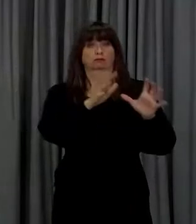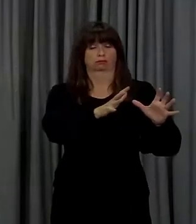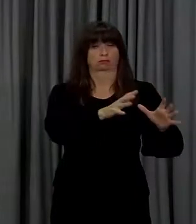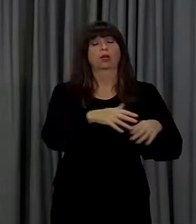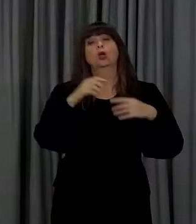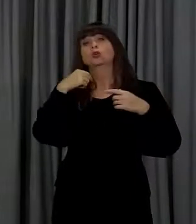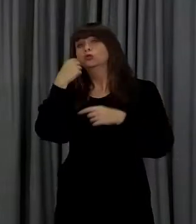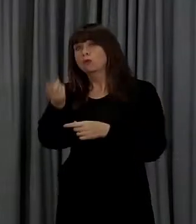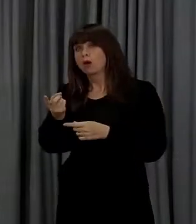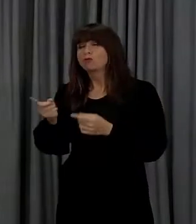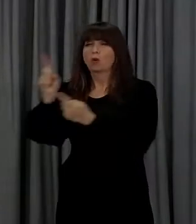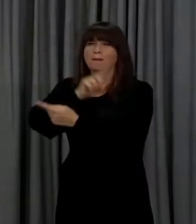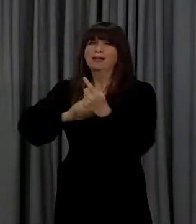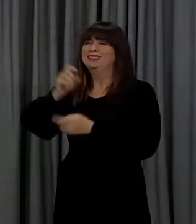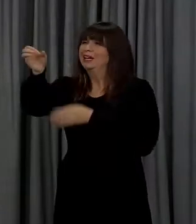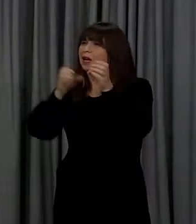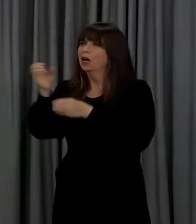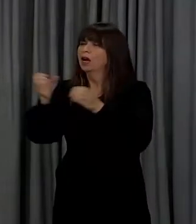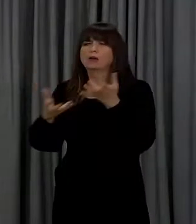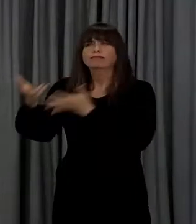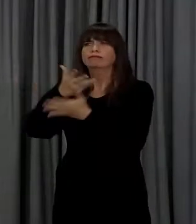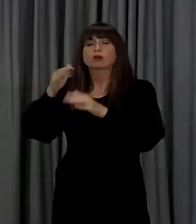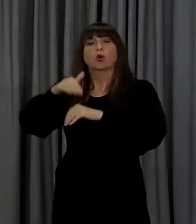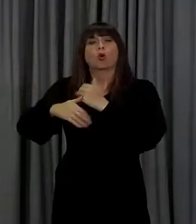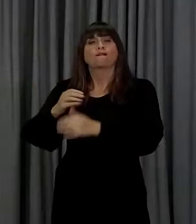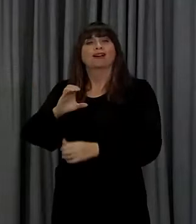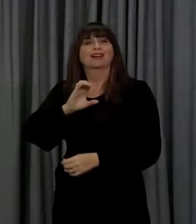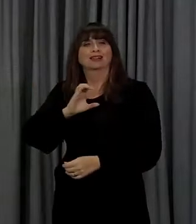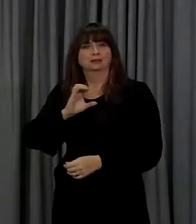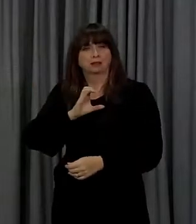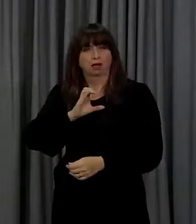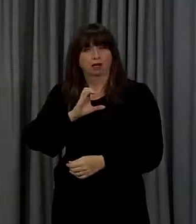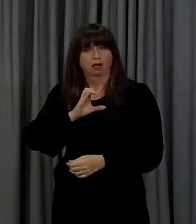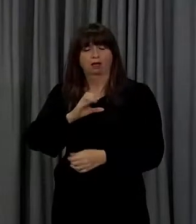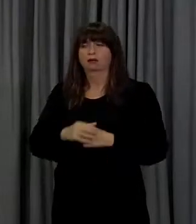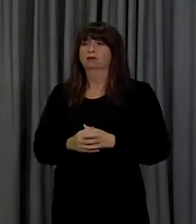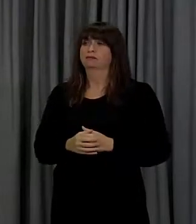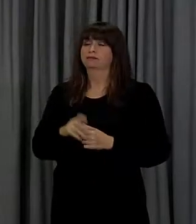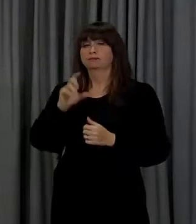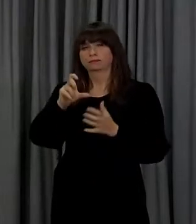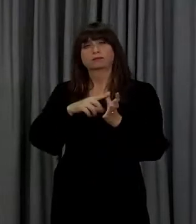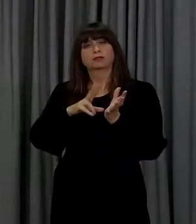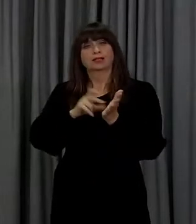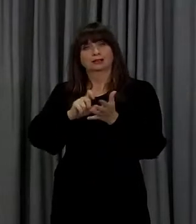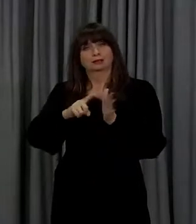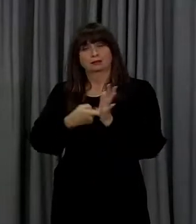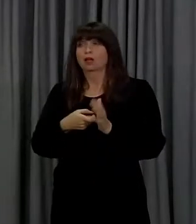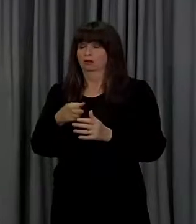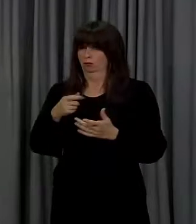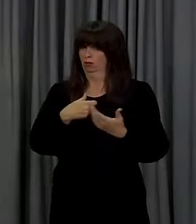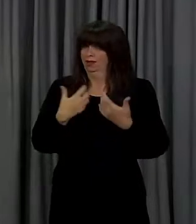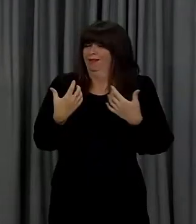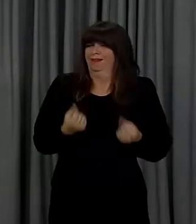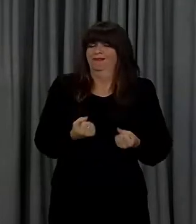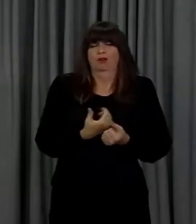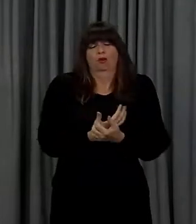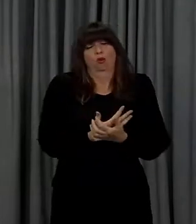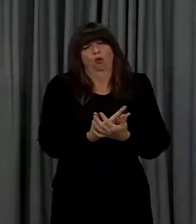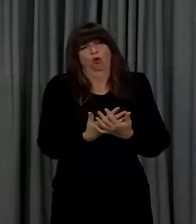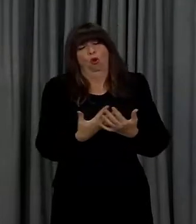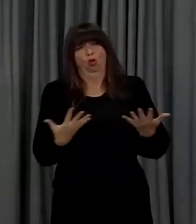meeting tomorrow to make sure that we improve those rates when it comes to cancer as well. So we recognise there's a lot more to